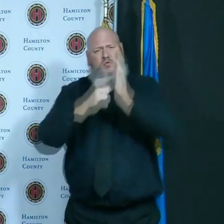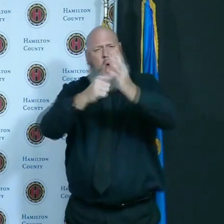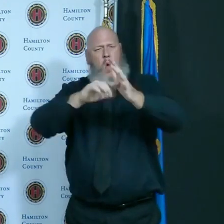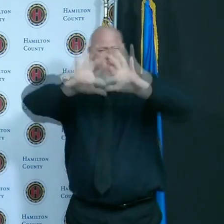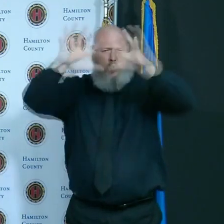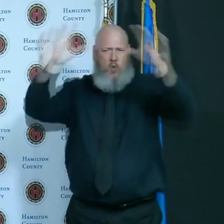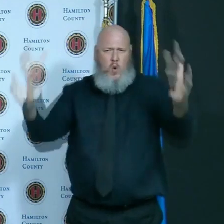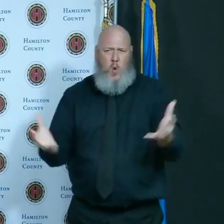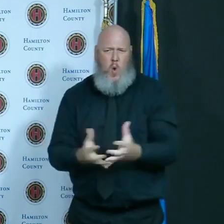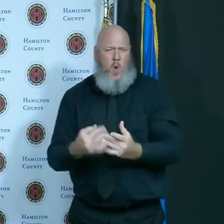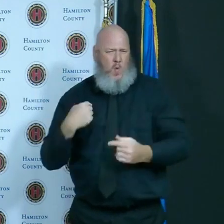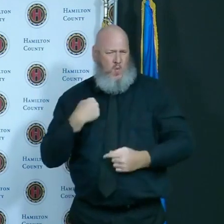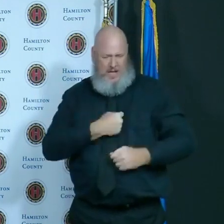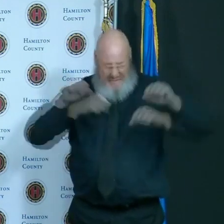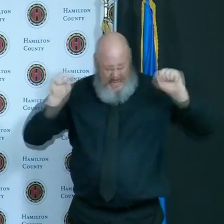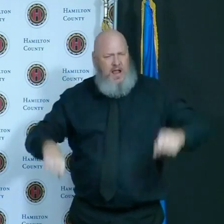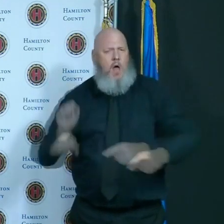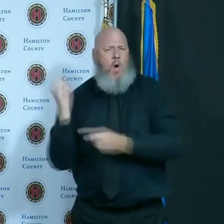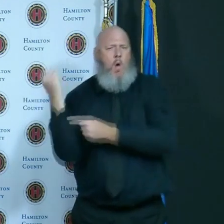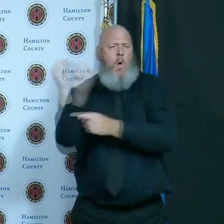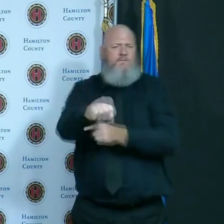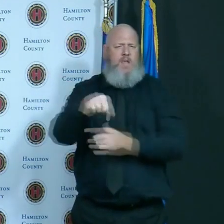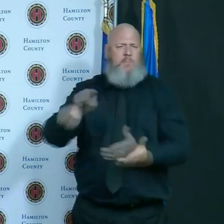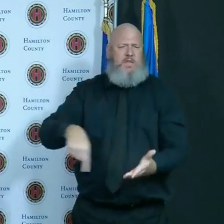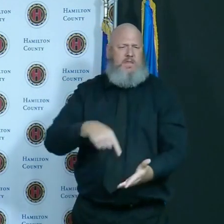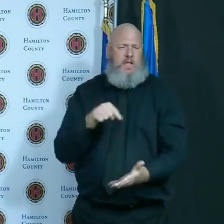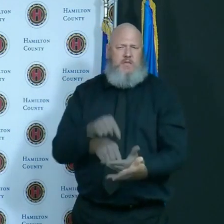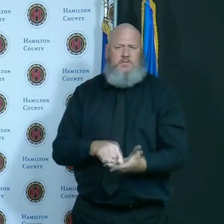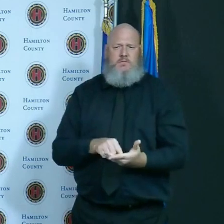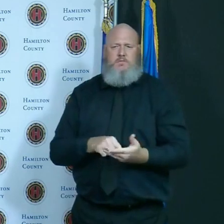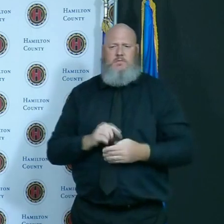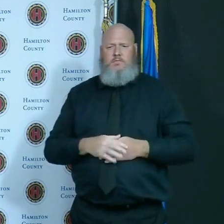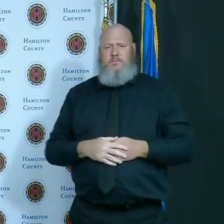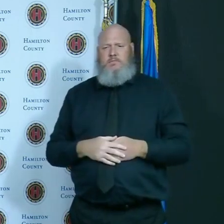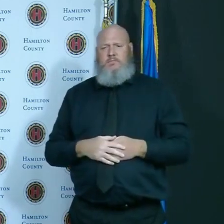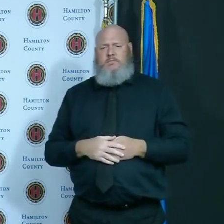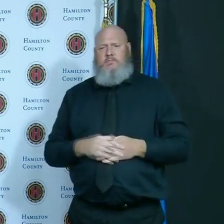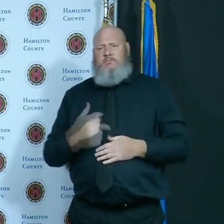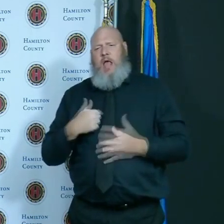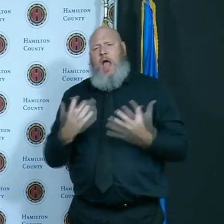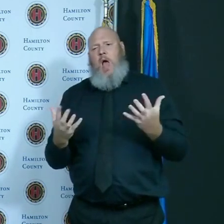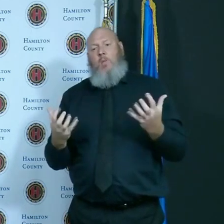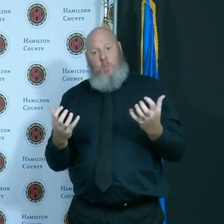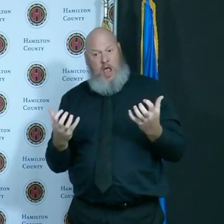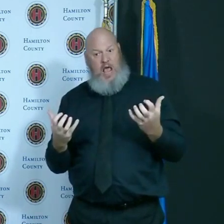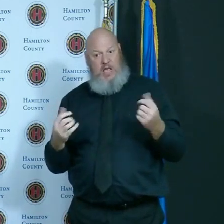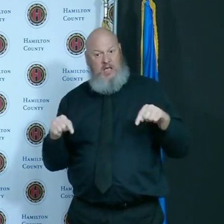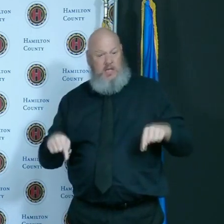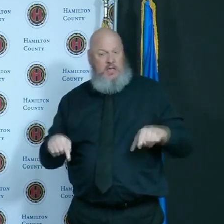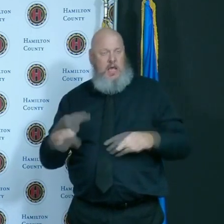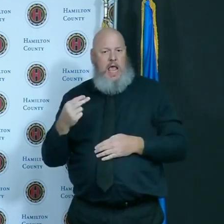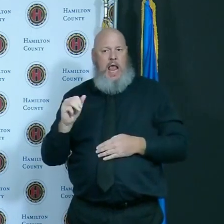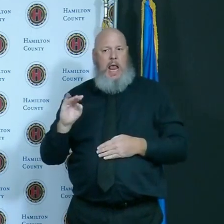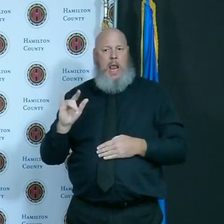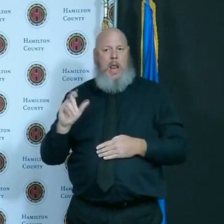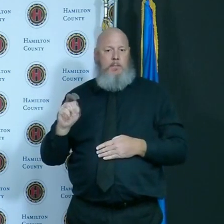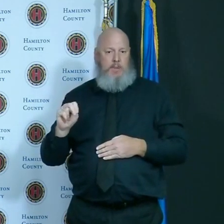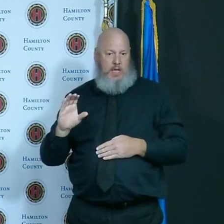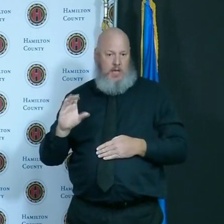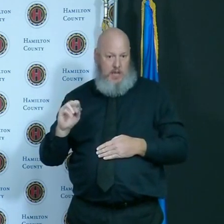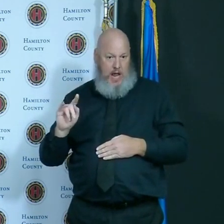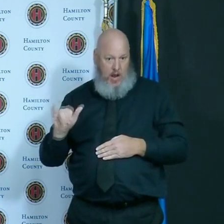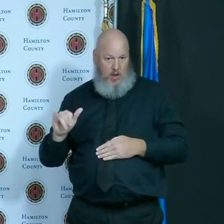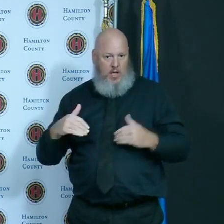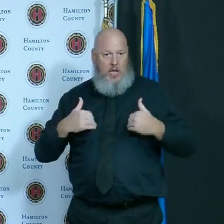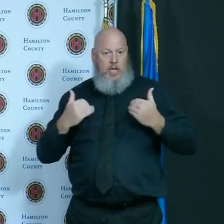I need young citizens of color who live in Hamilton County to survive. The problem is,